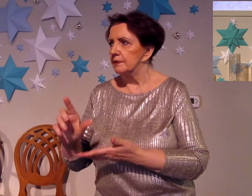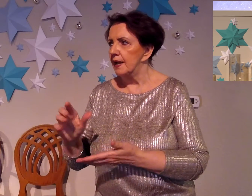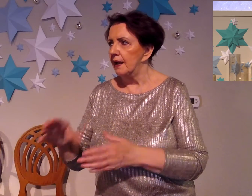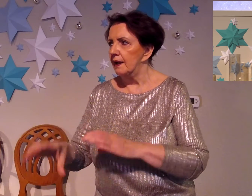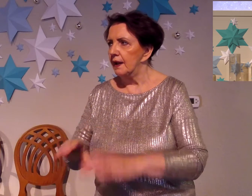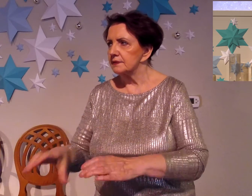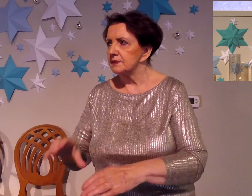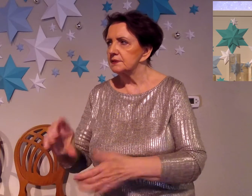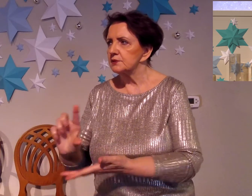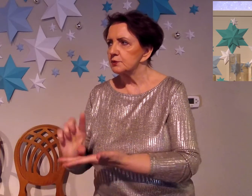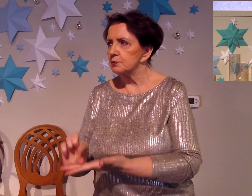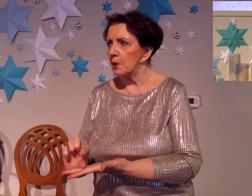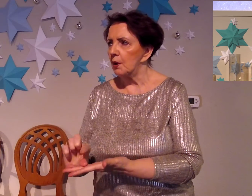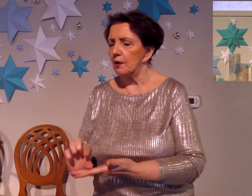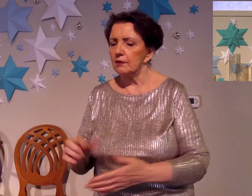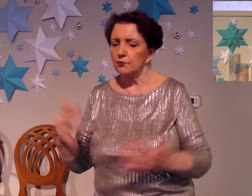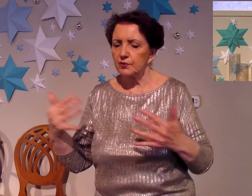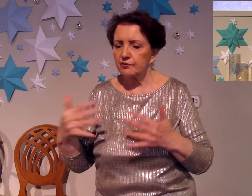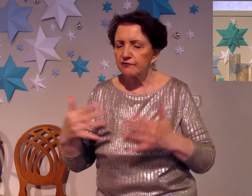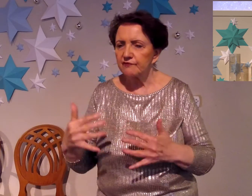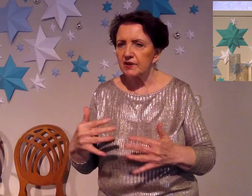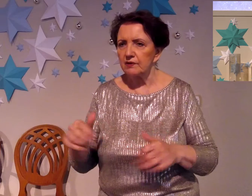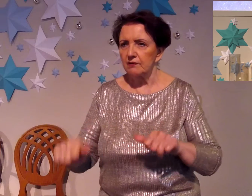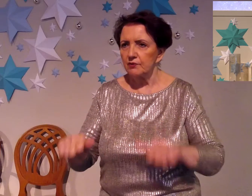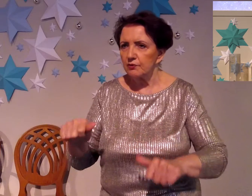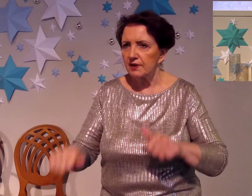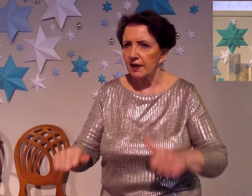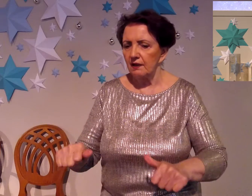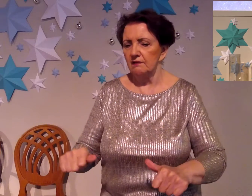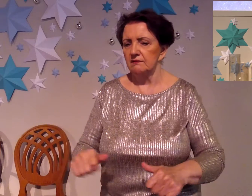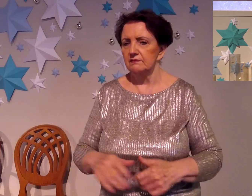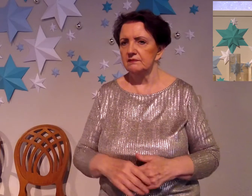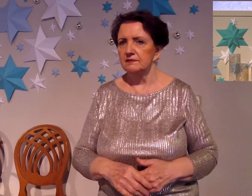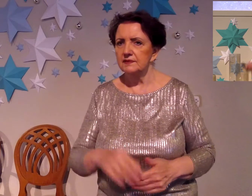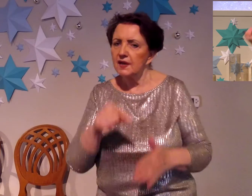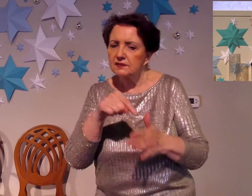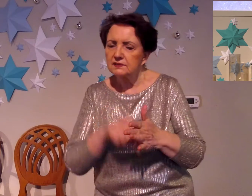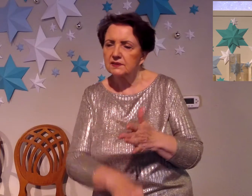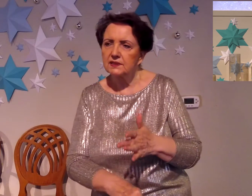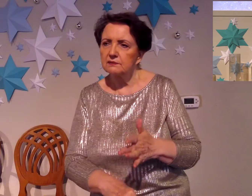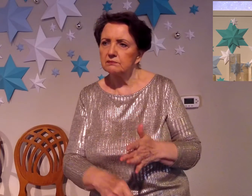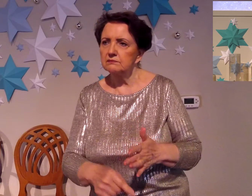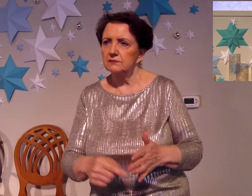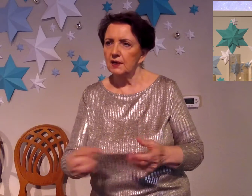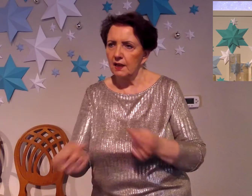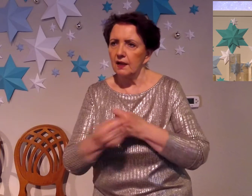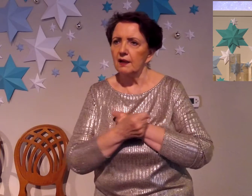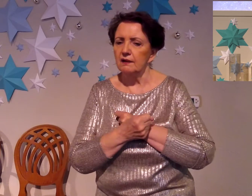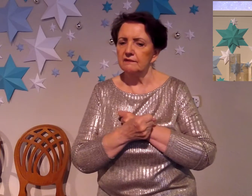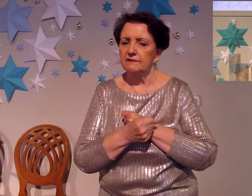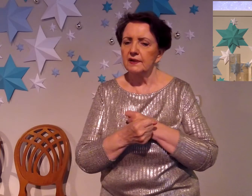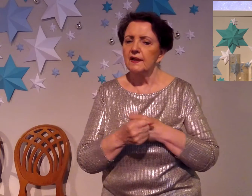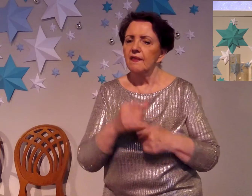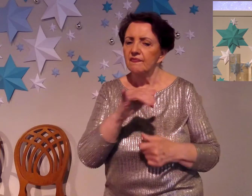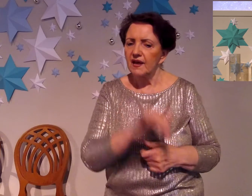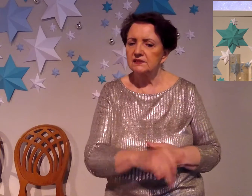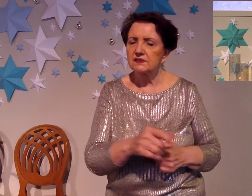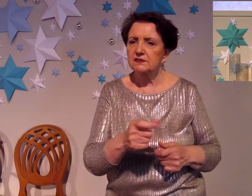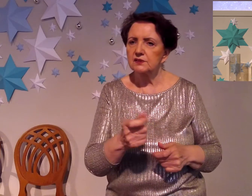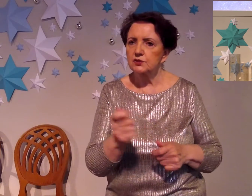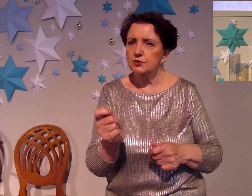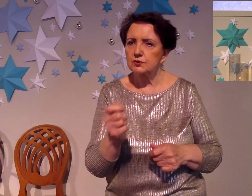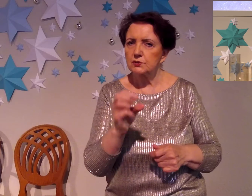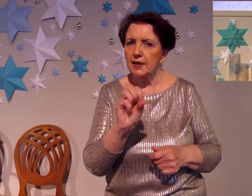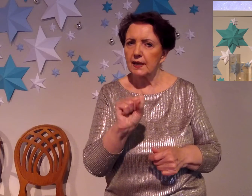doubt. That fierce compassion is the sword that cuts through